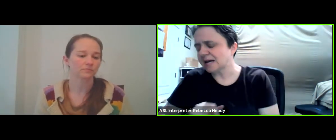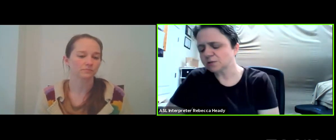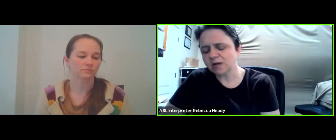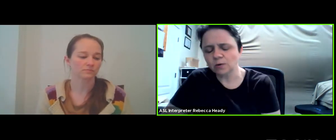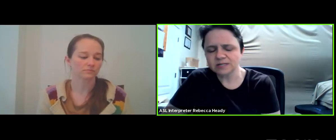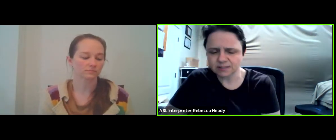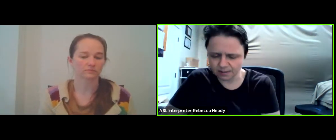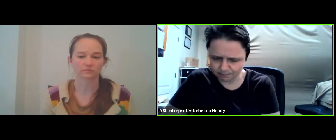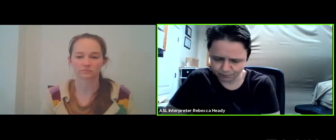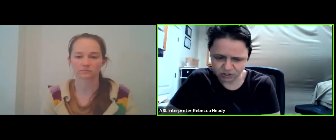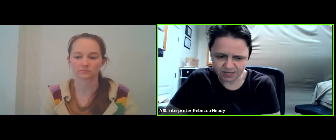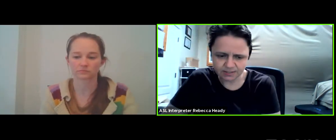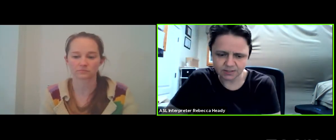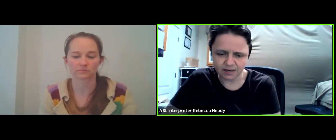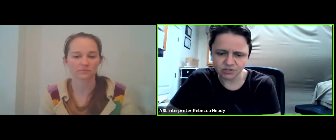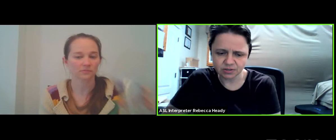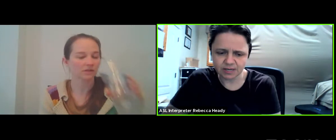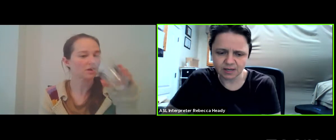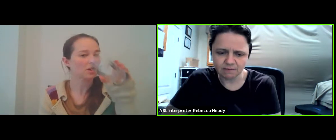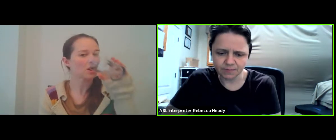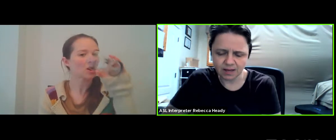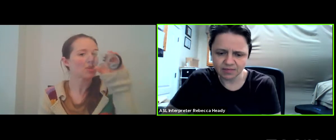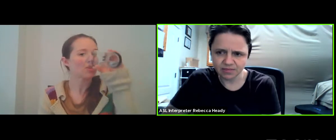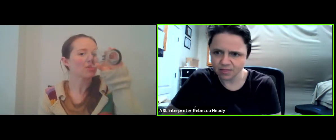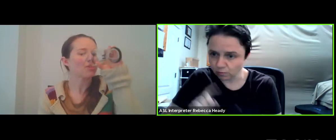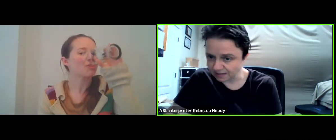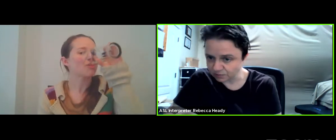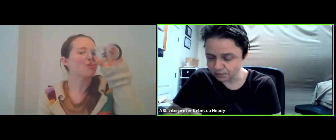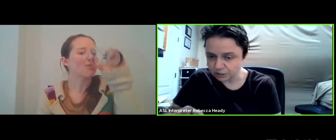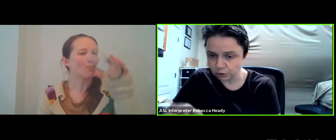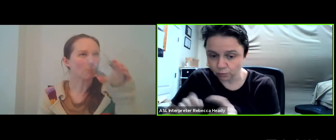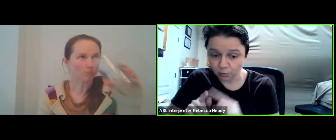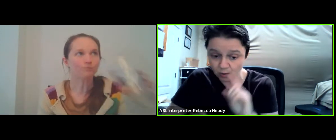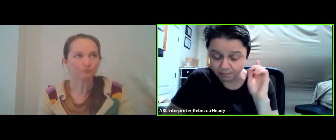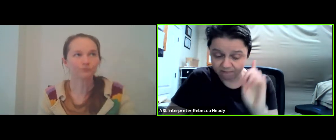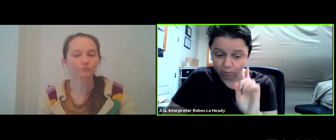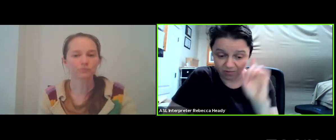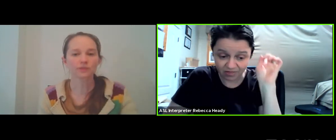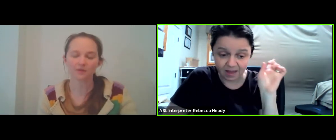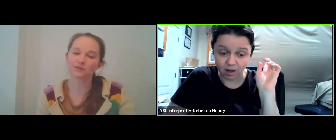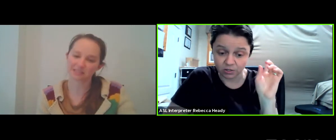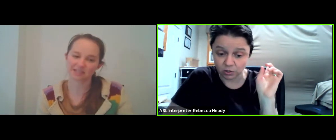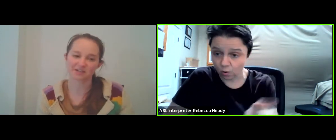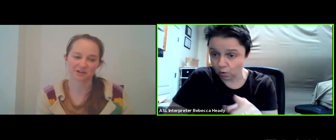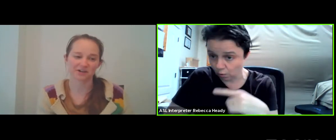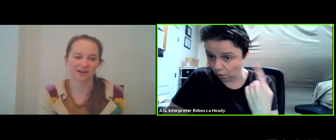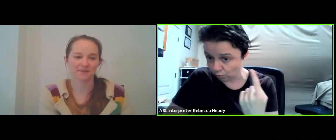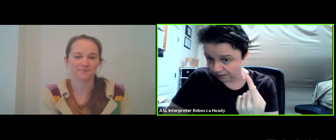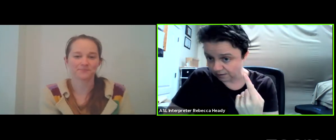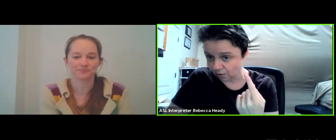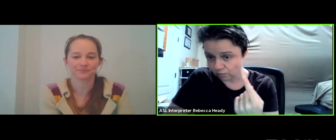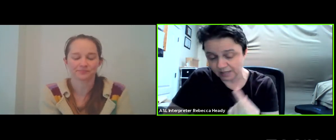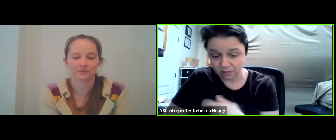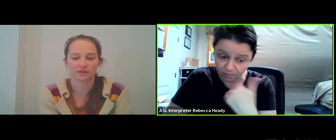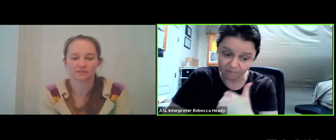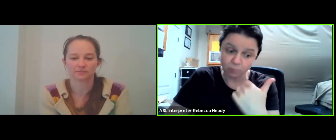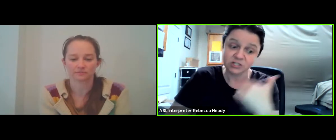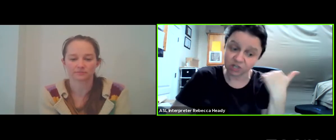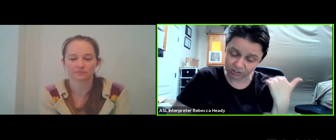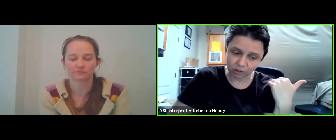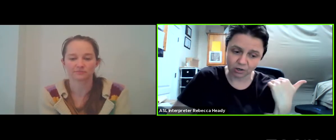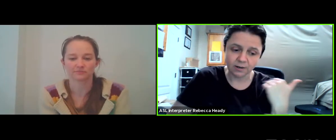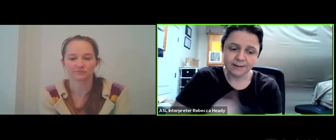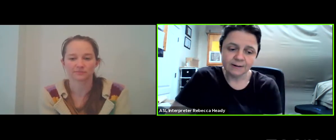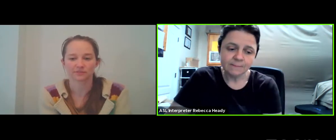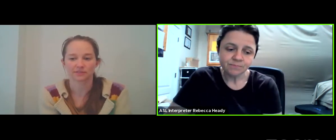missed, last week was just Angelie. No, last week was you. The week before was just her, only, and the week